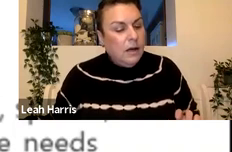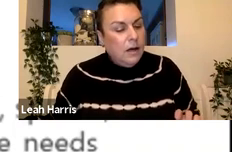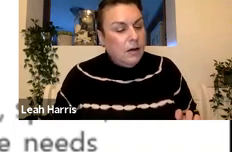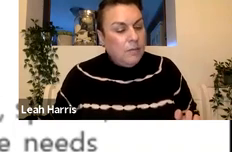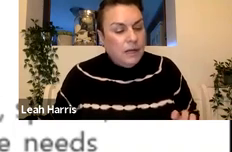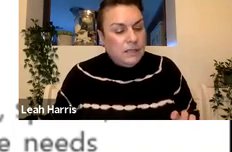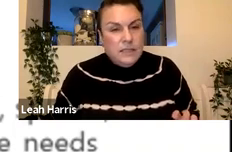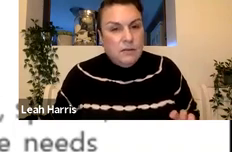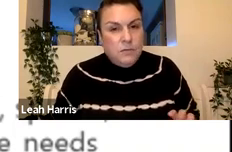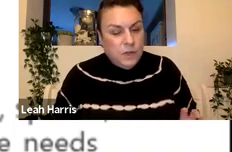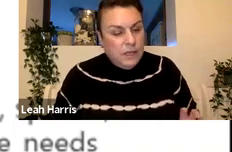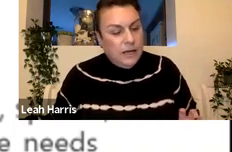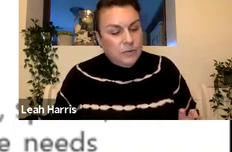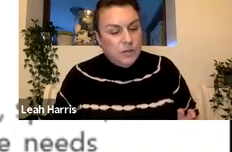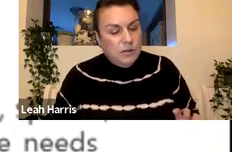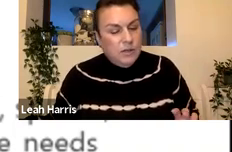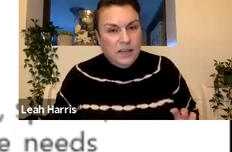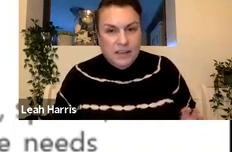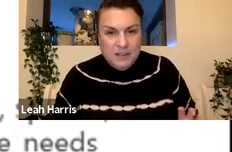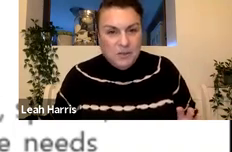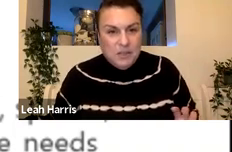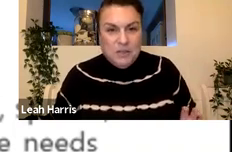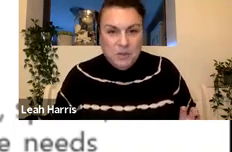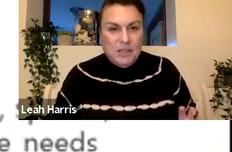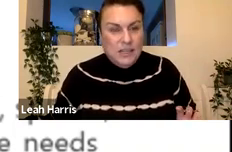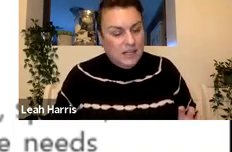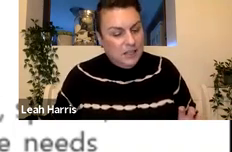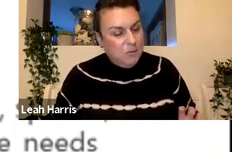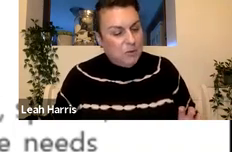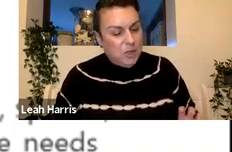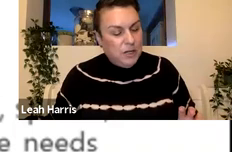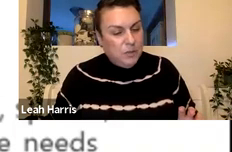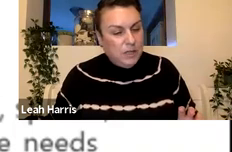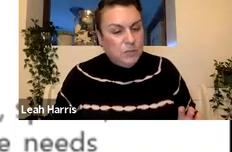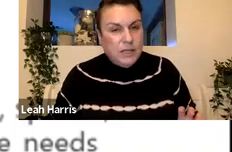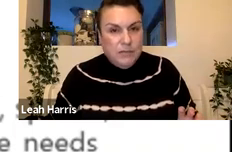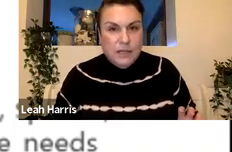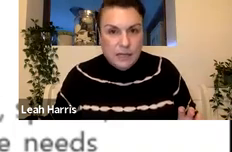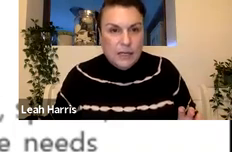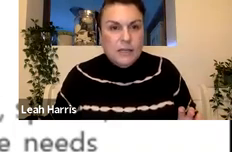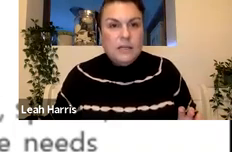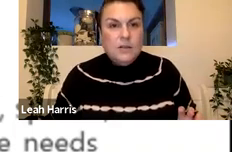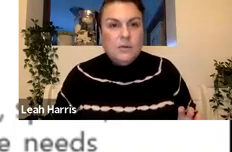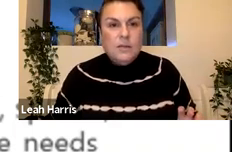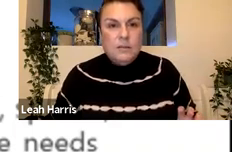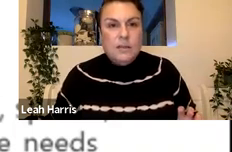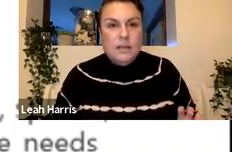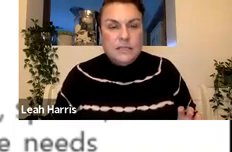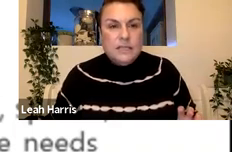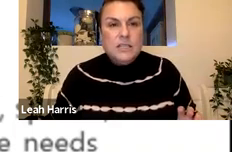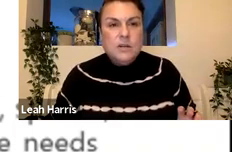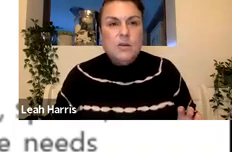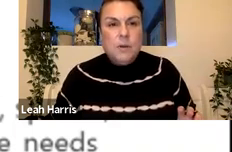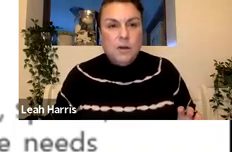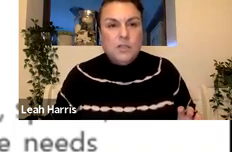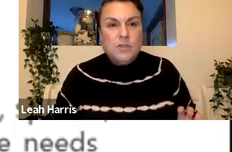um it doesn't fully capture uh you know the community that i think we were trying to reach but even then you know that the